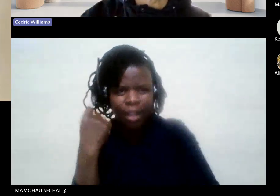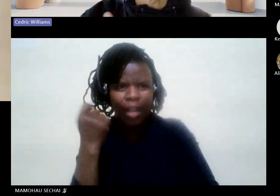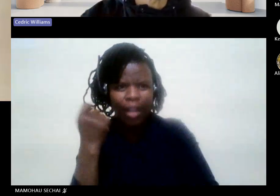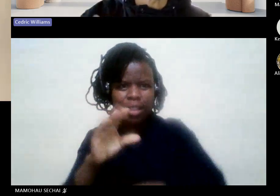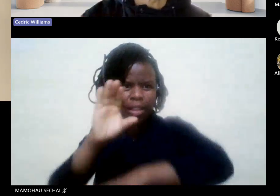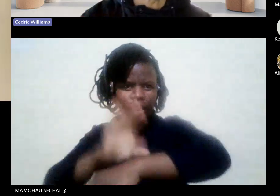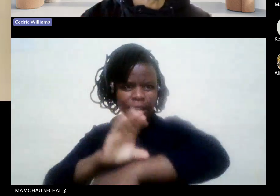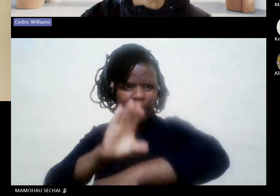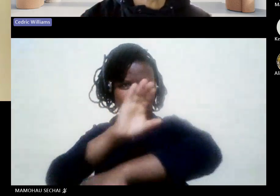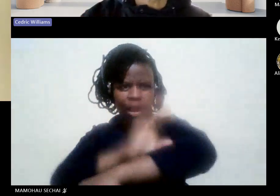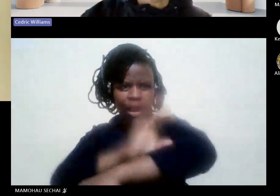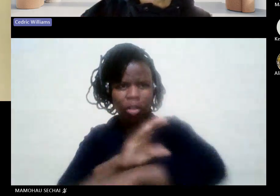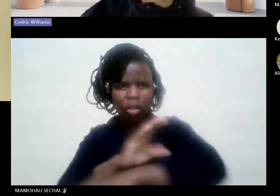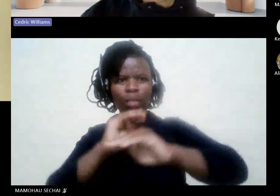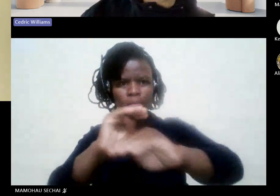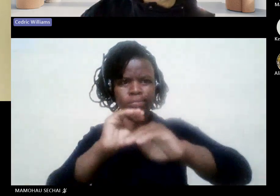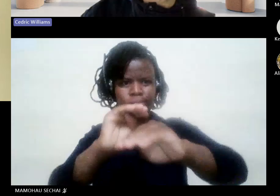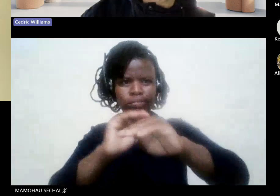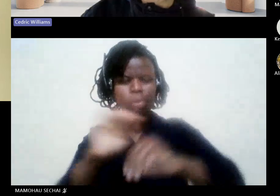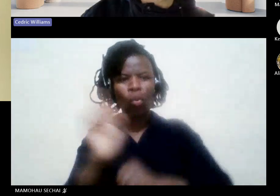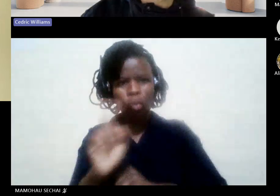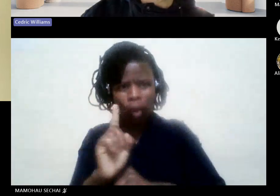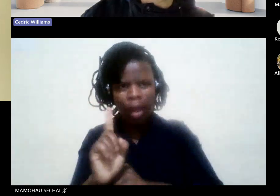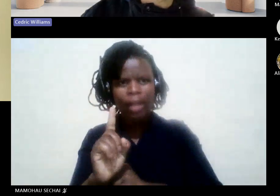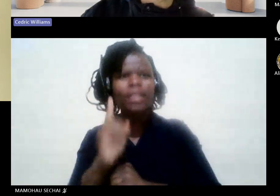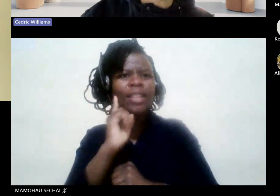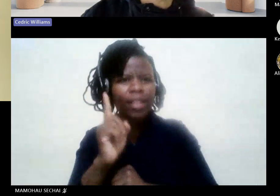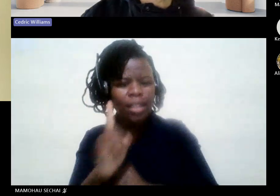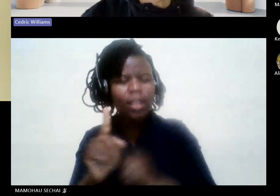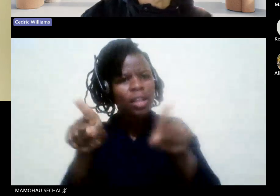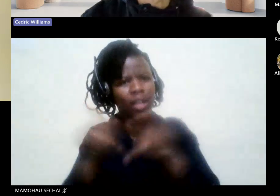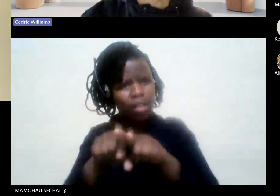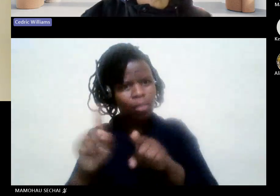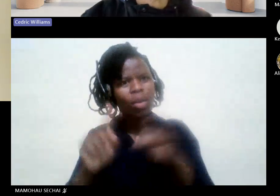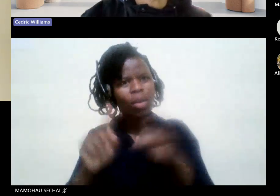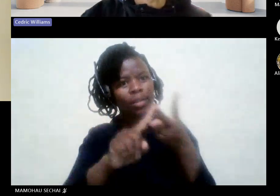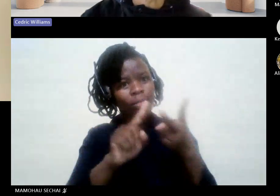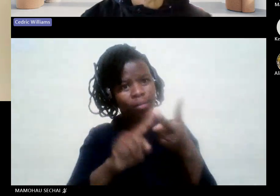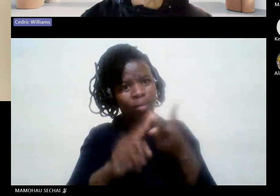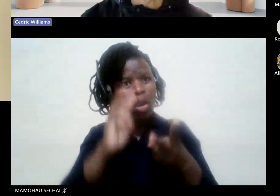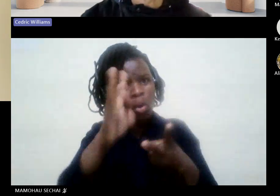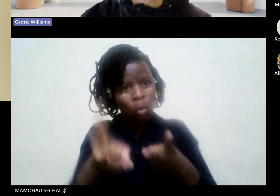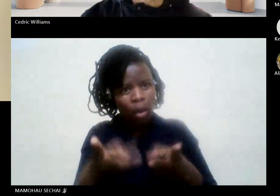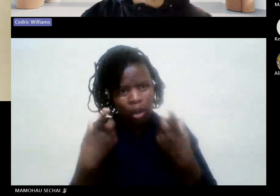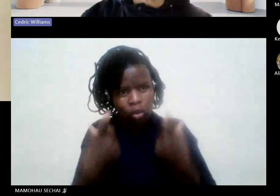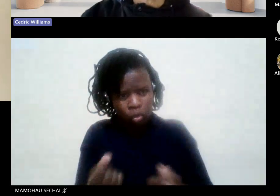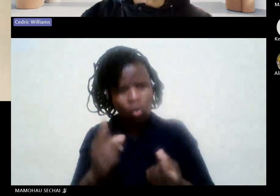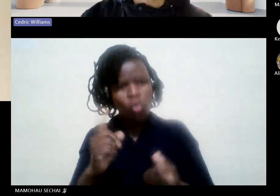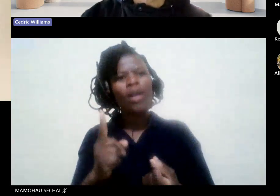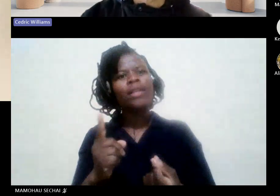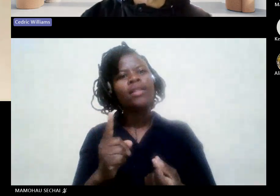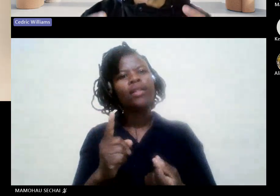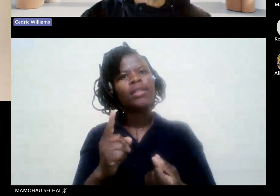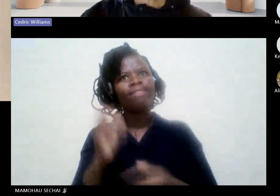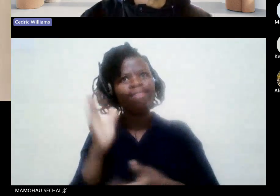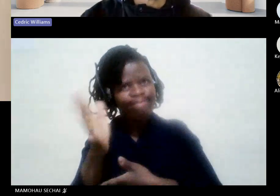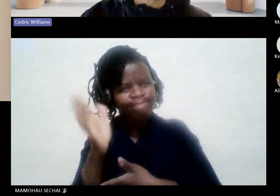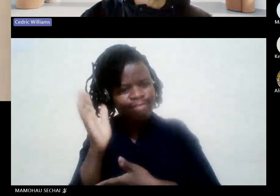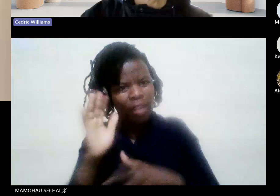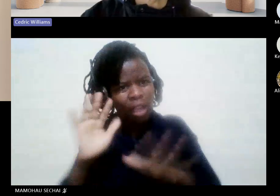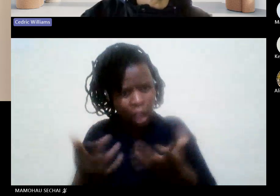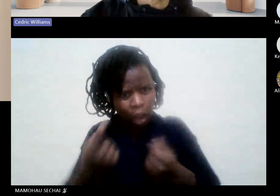is being taught by the teacher? And then the second one, how are we going to do the representation for the